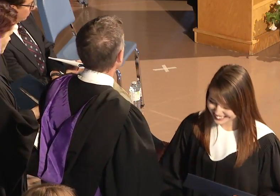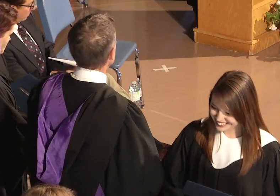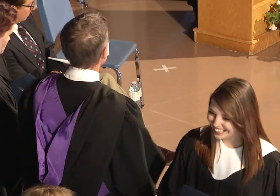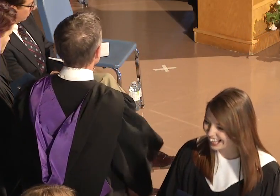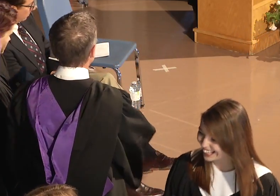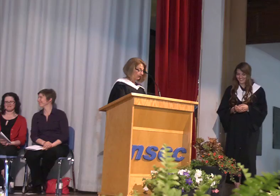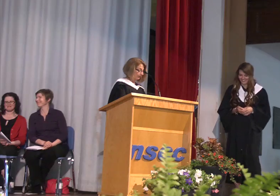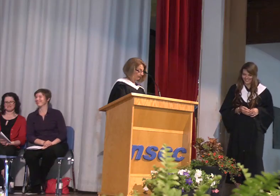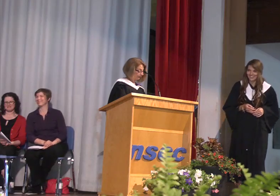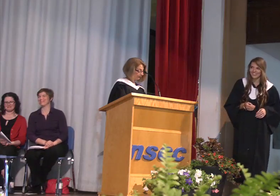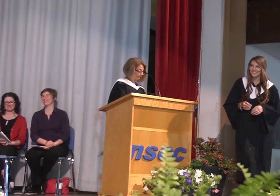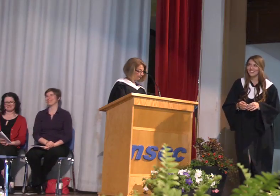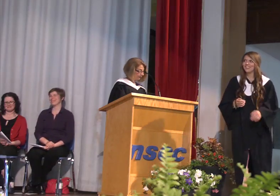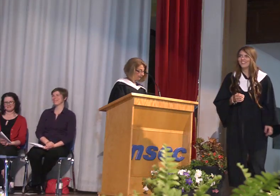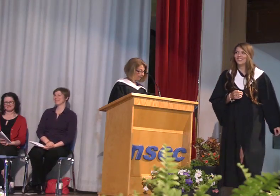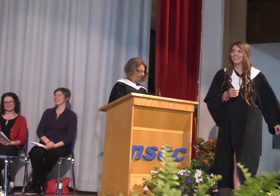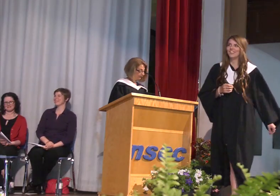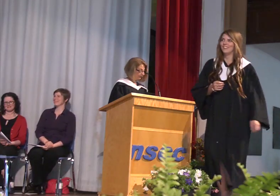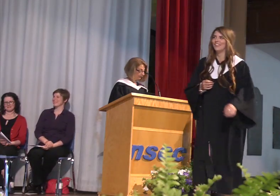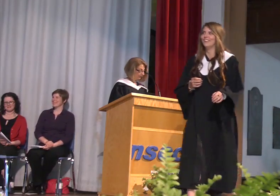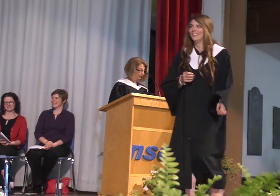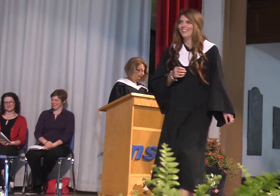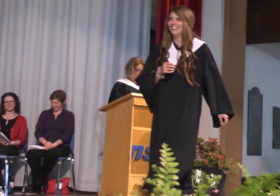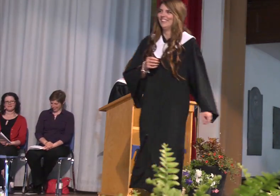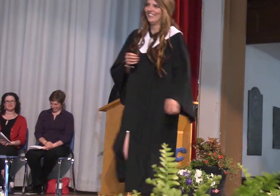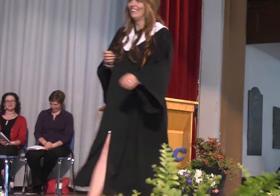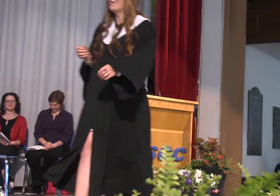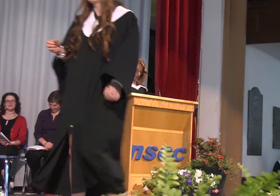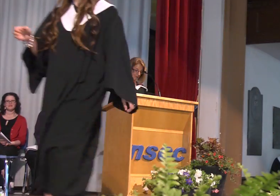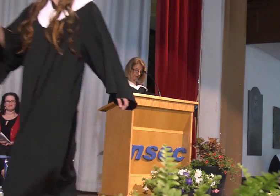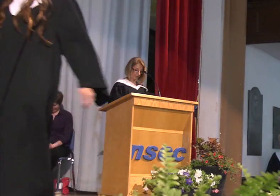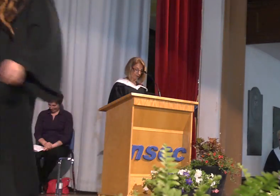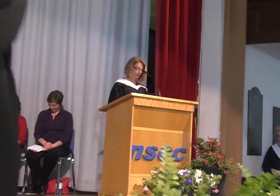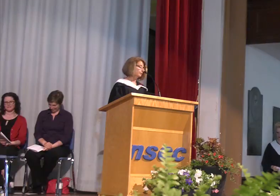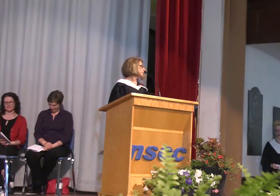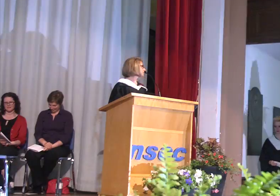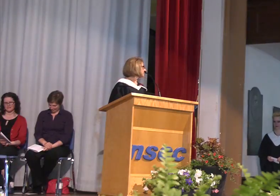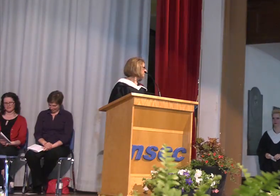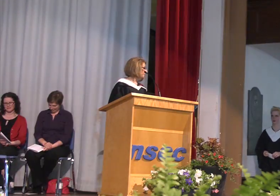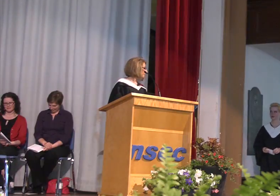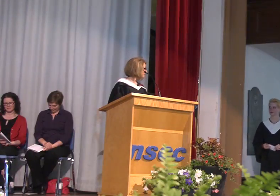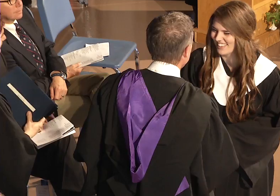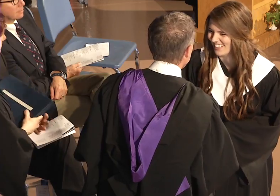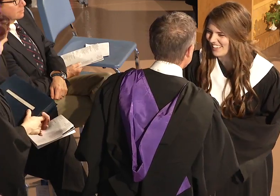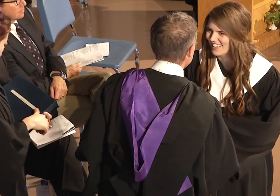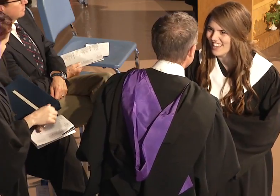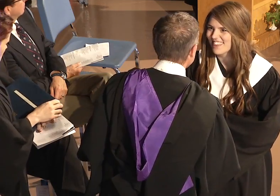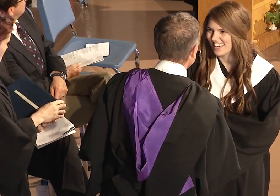Courtney Caldwell.